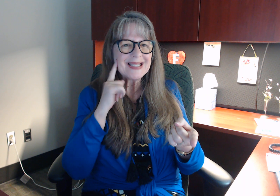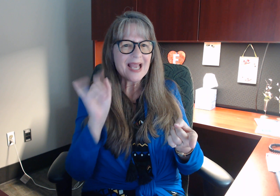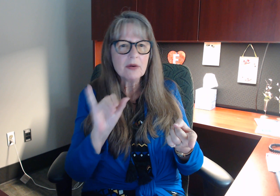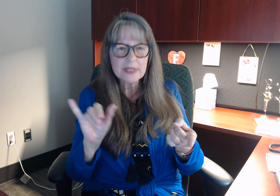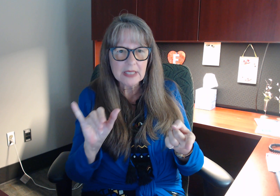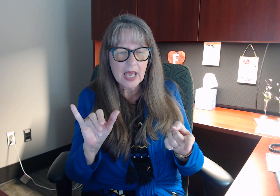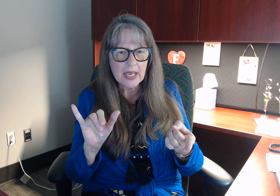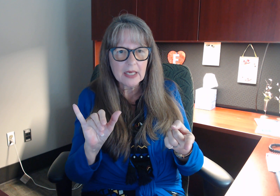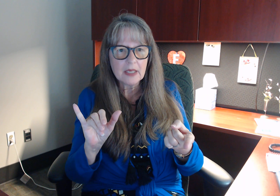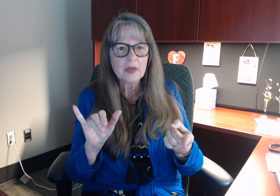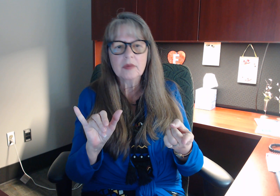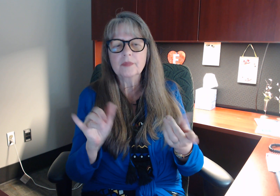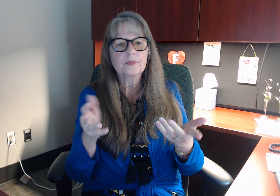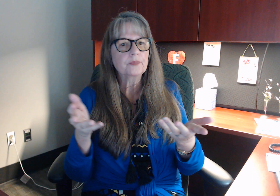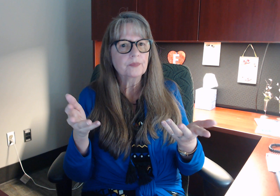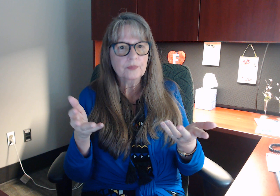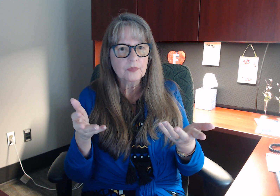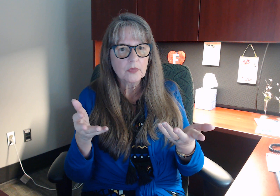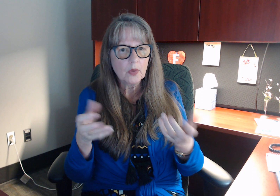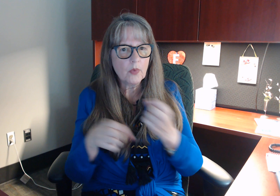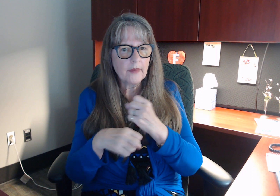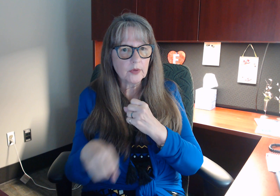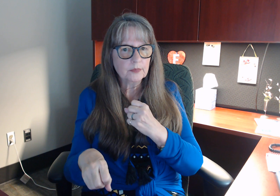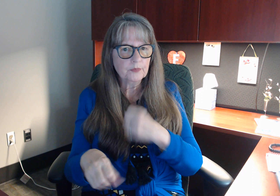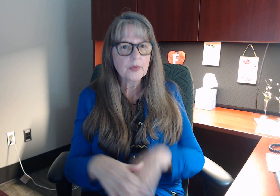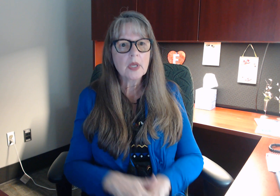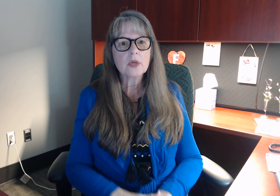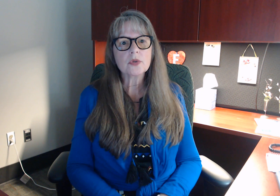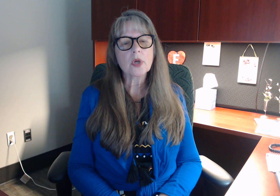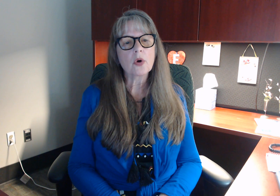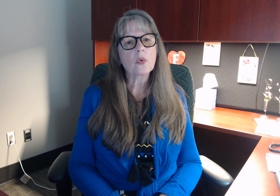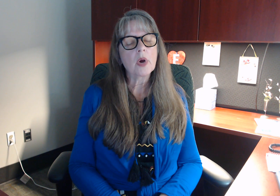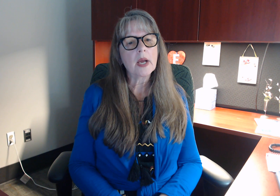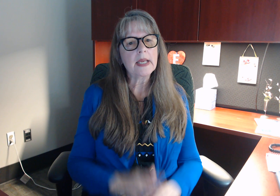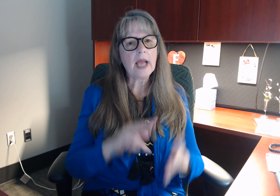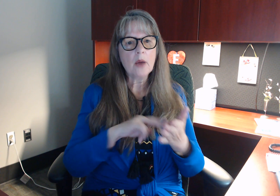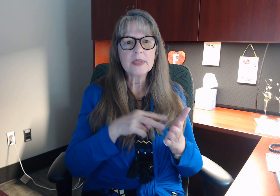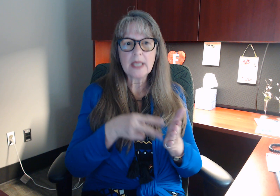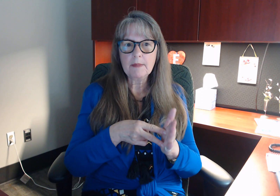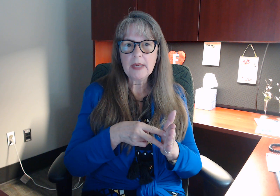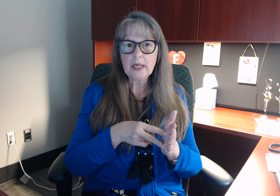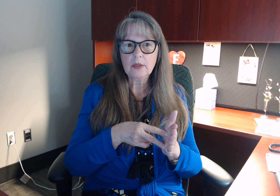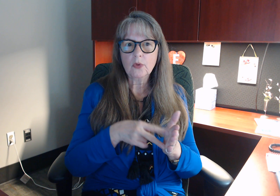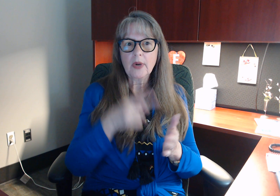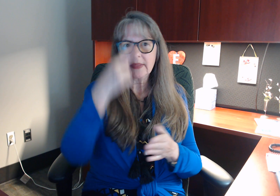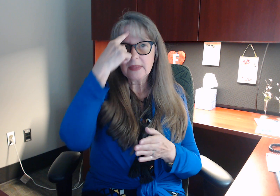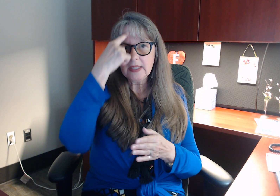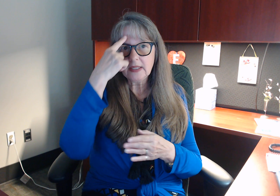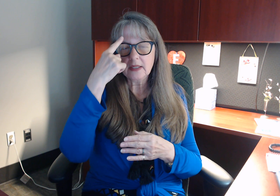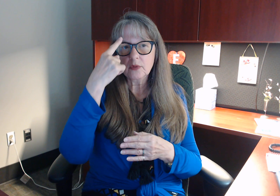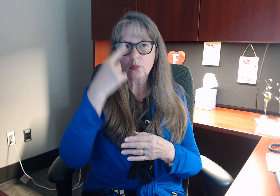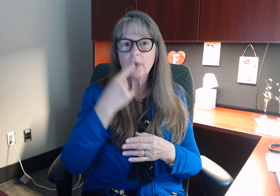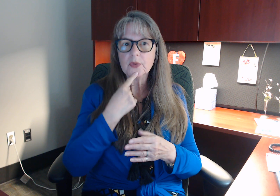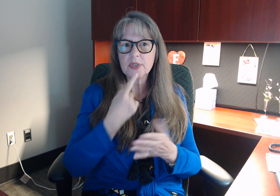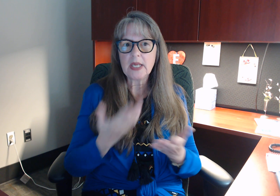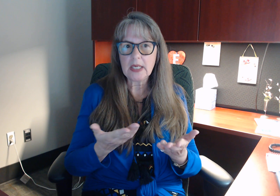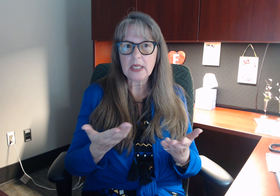sounds like whatever. So I would say mean, or I think what they're saying